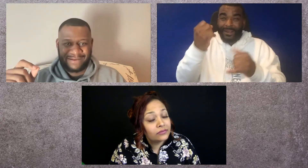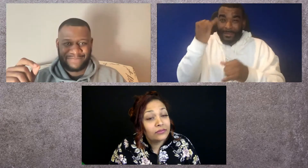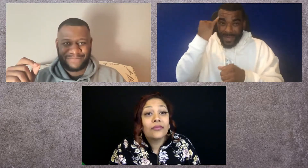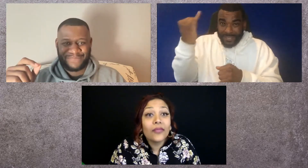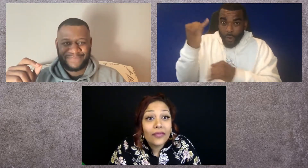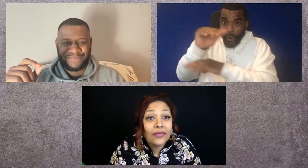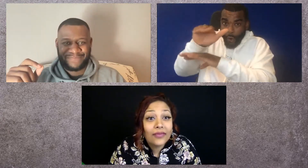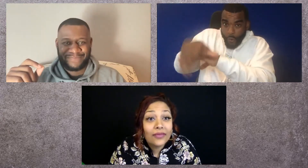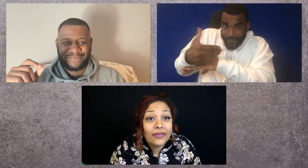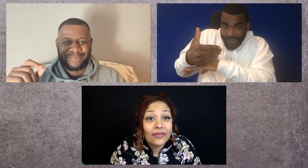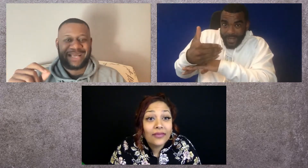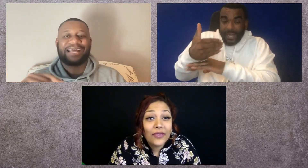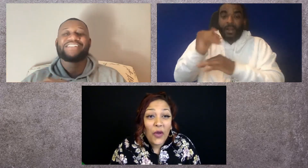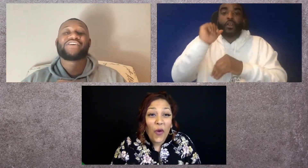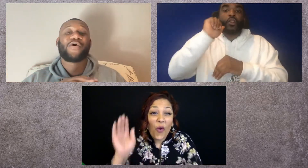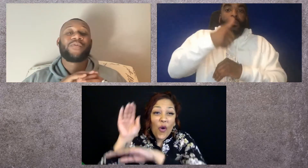day.